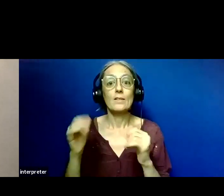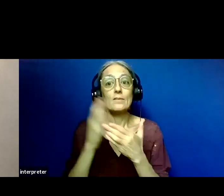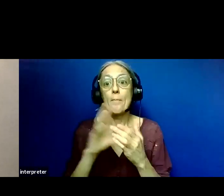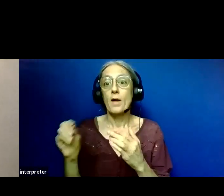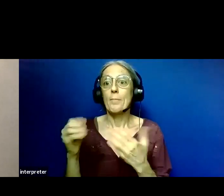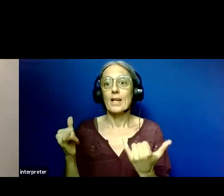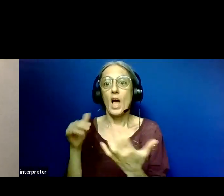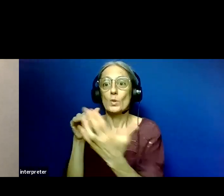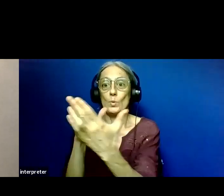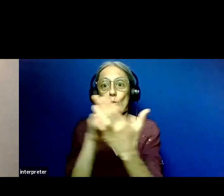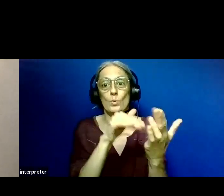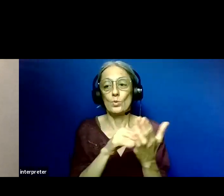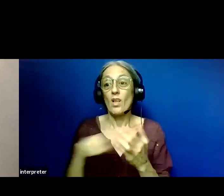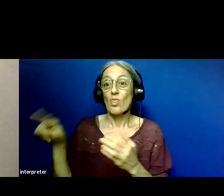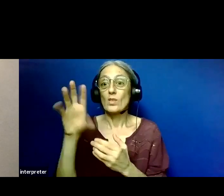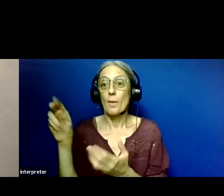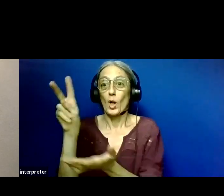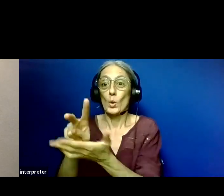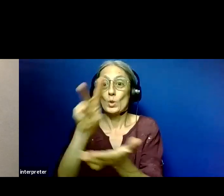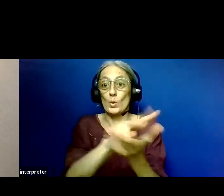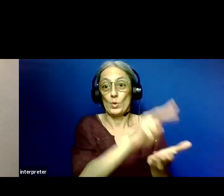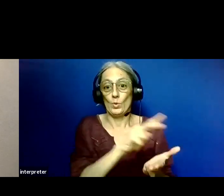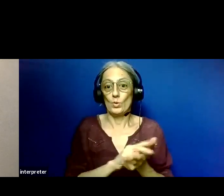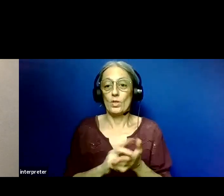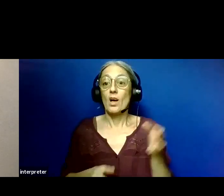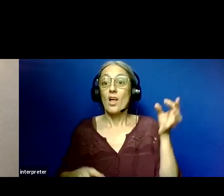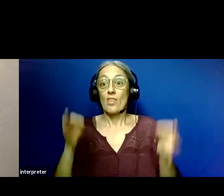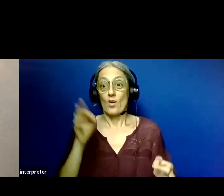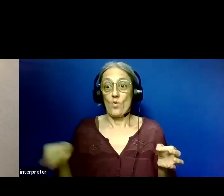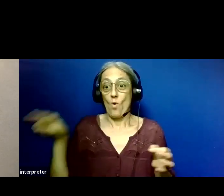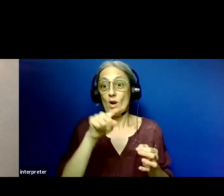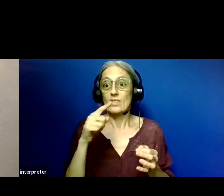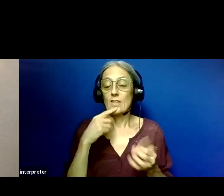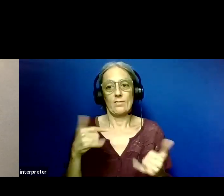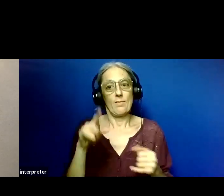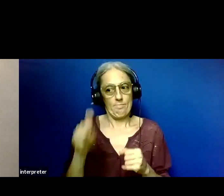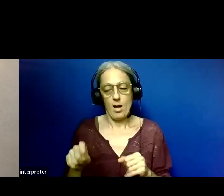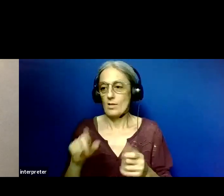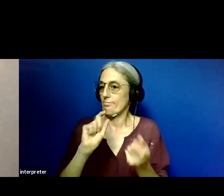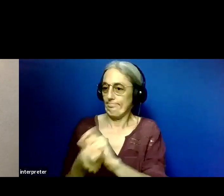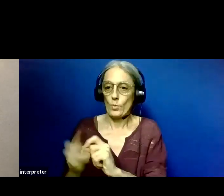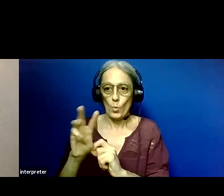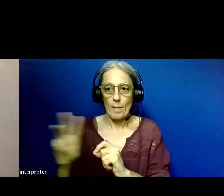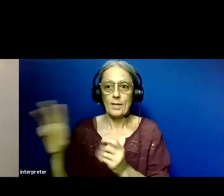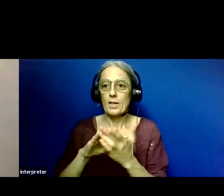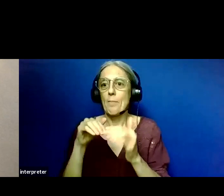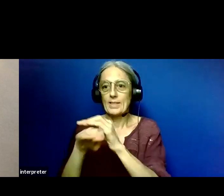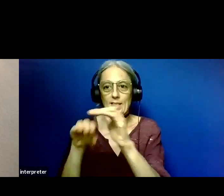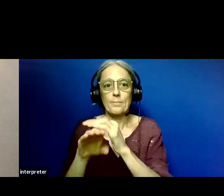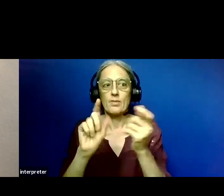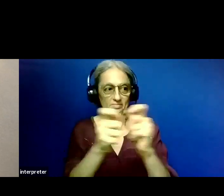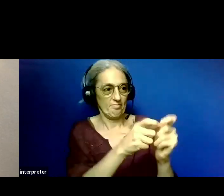cases. Circuit courts are saying, no, you've got to be accessible. So I highly recommend you get your websites